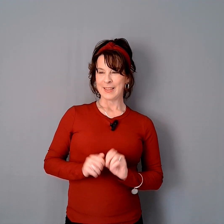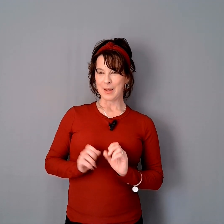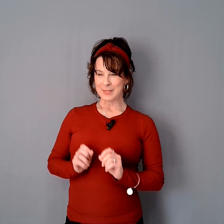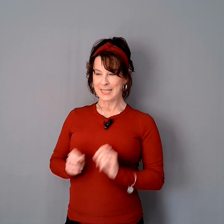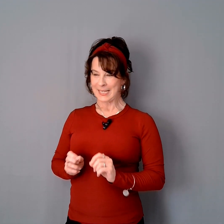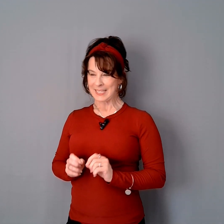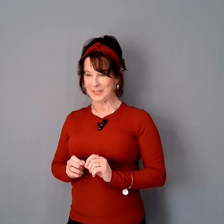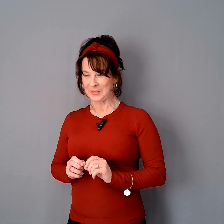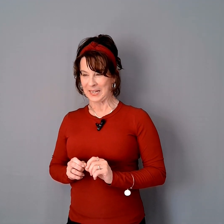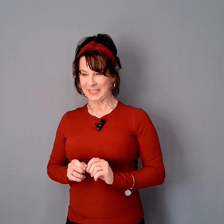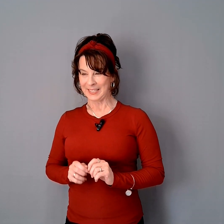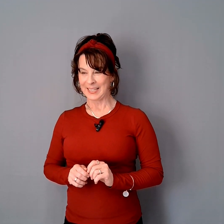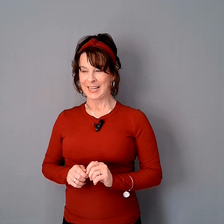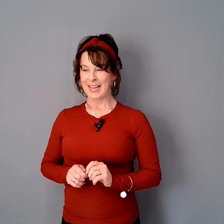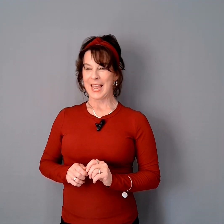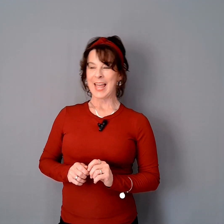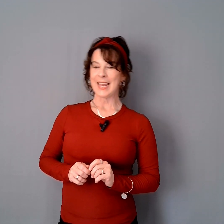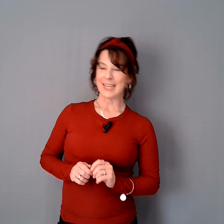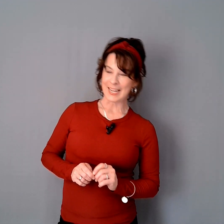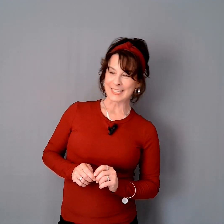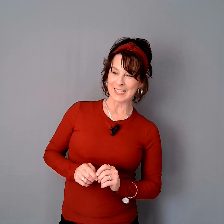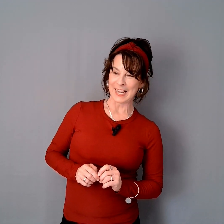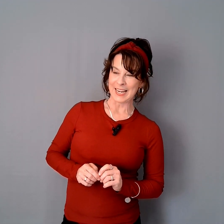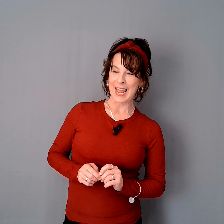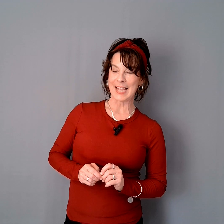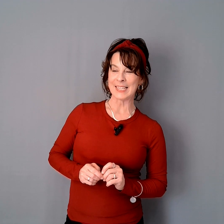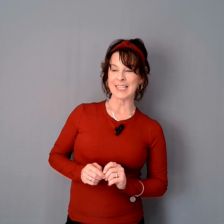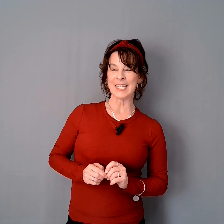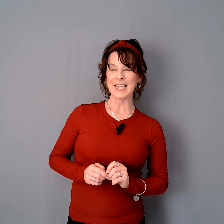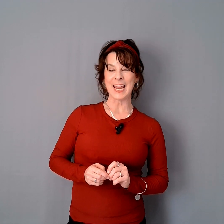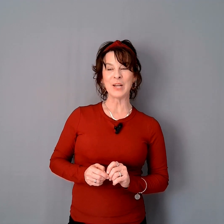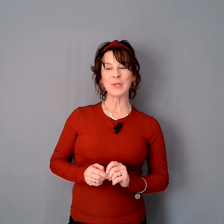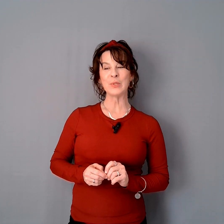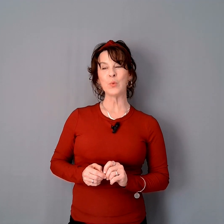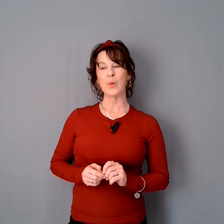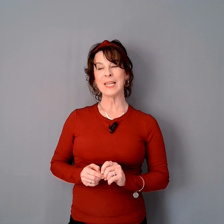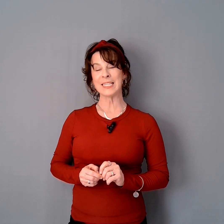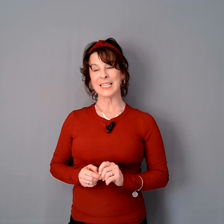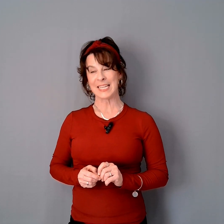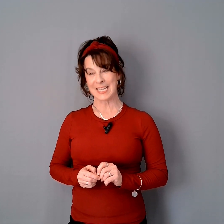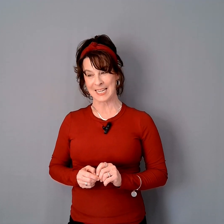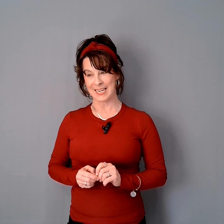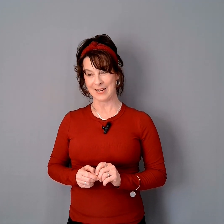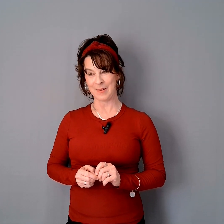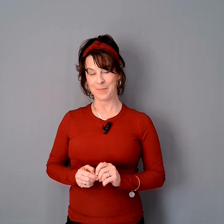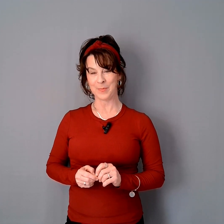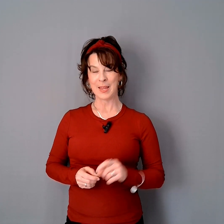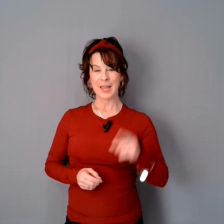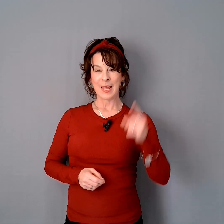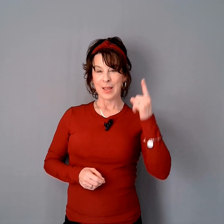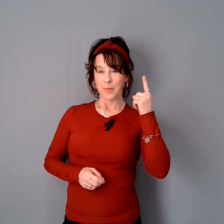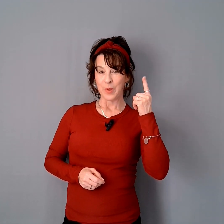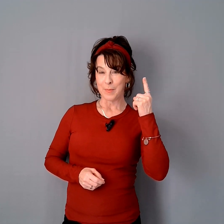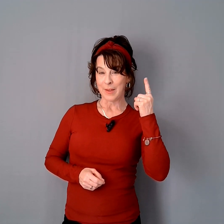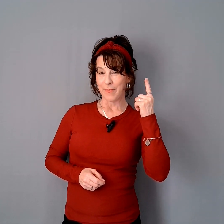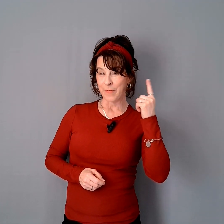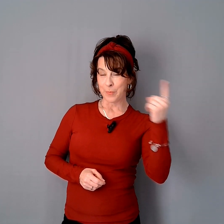That was an easier line. Next line, as the nails went in, with my